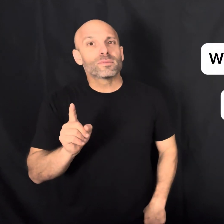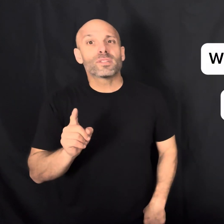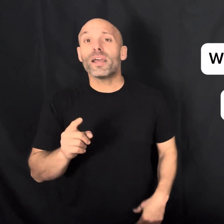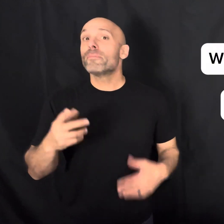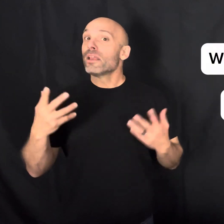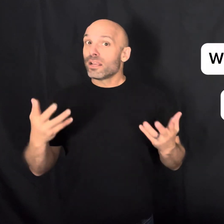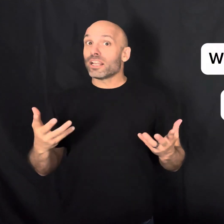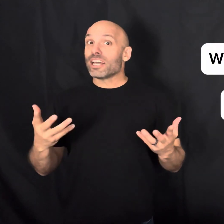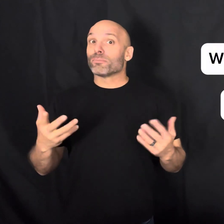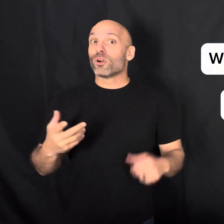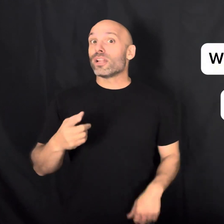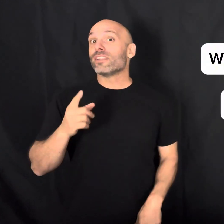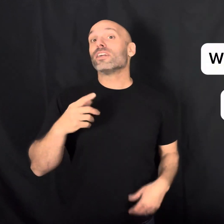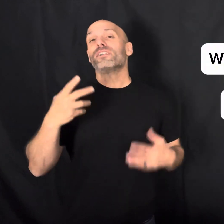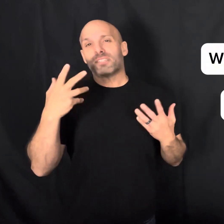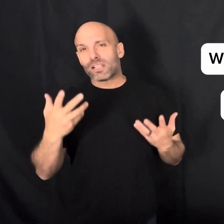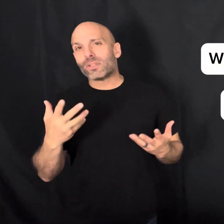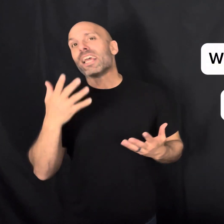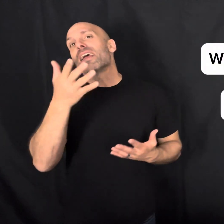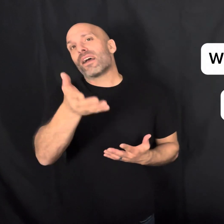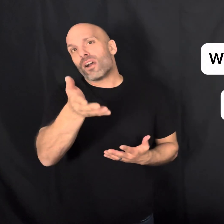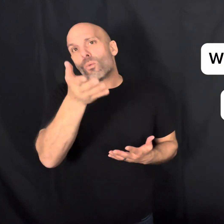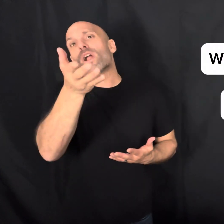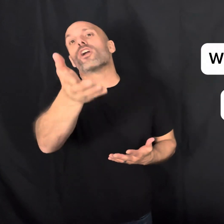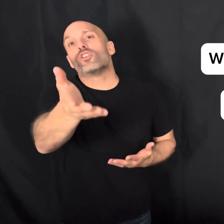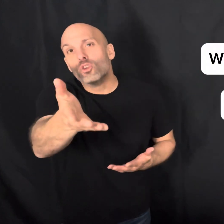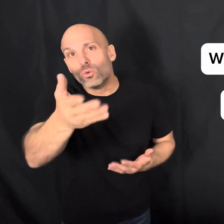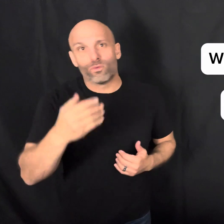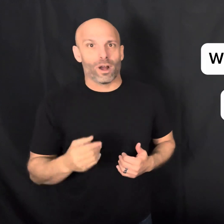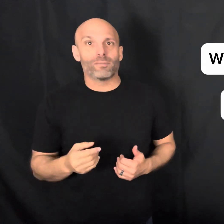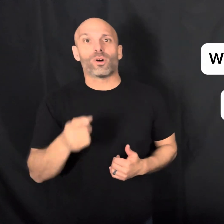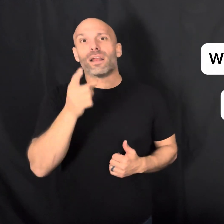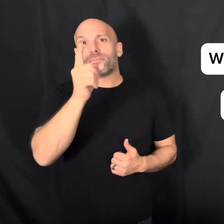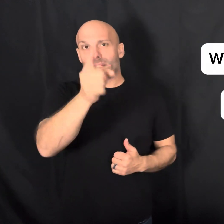Okay, you could add the pronoun in there because I want to say, where are you from? So I'm going to point.